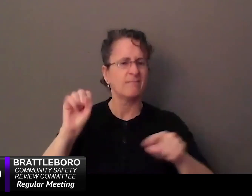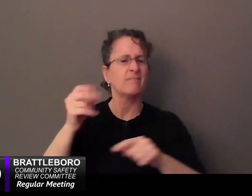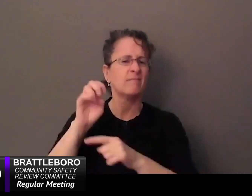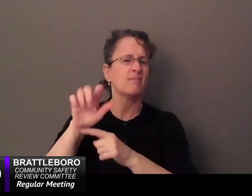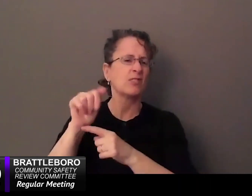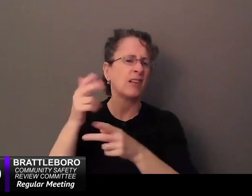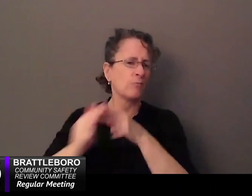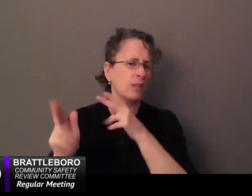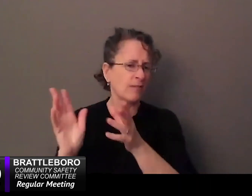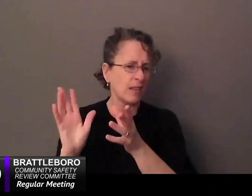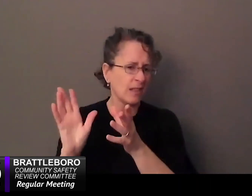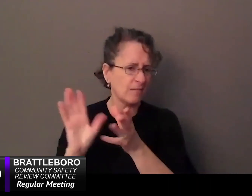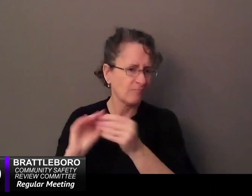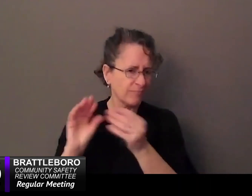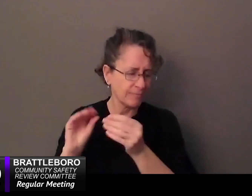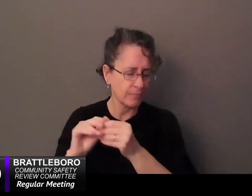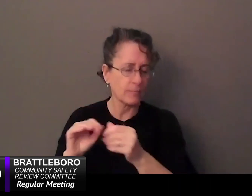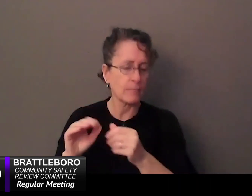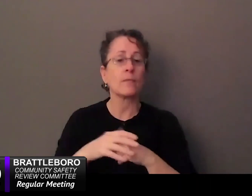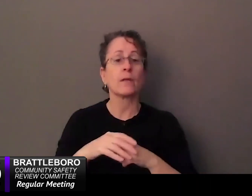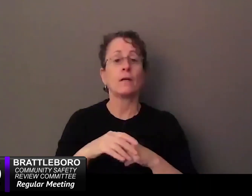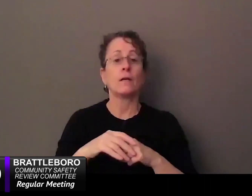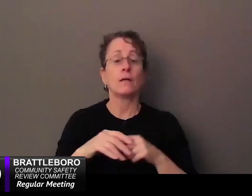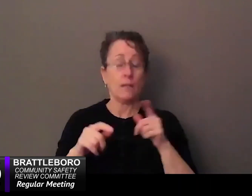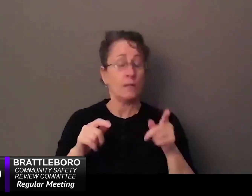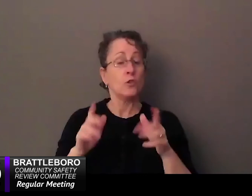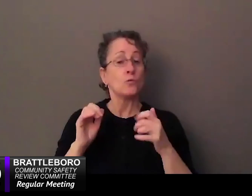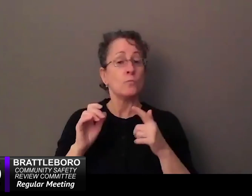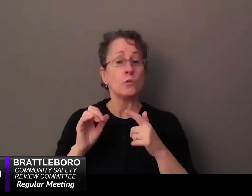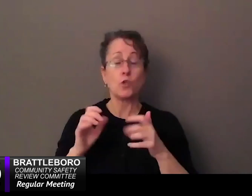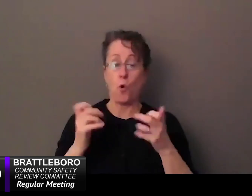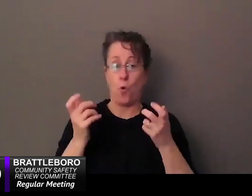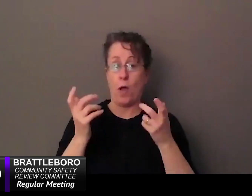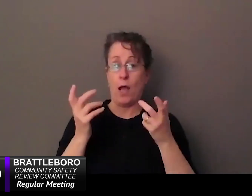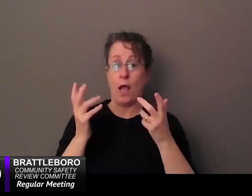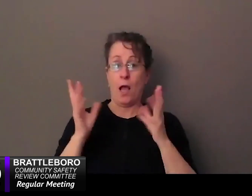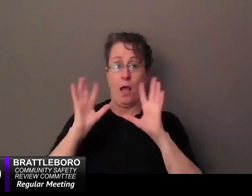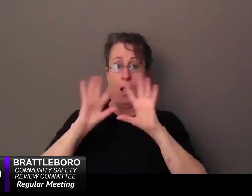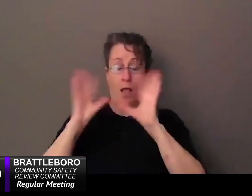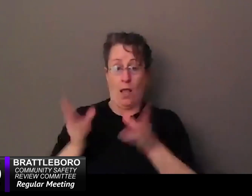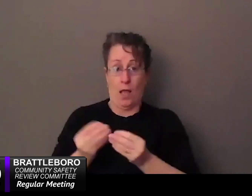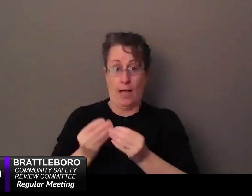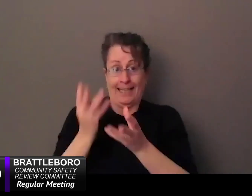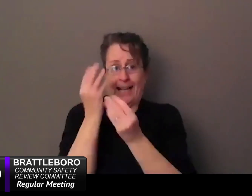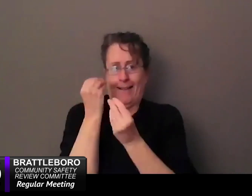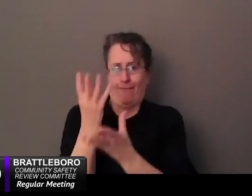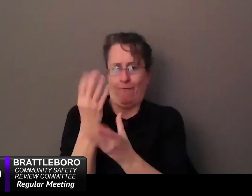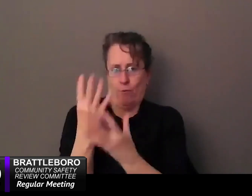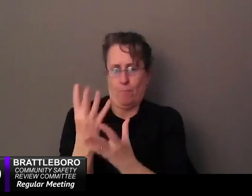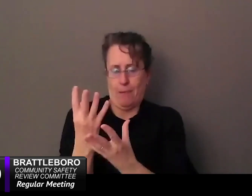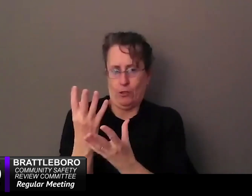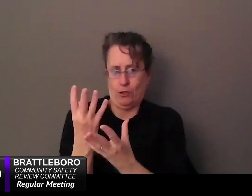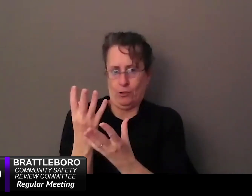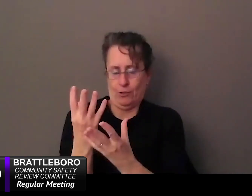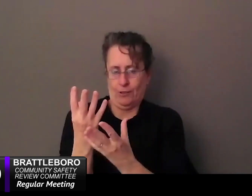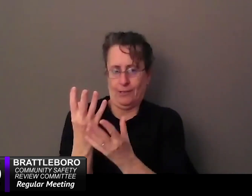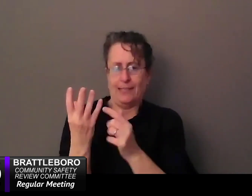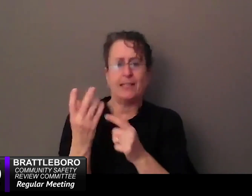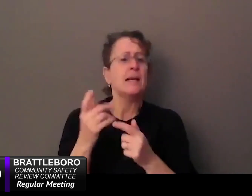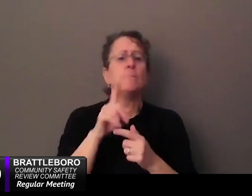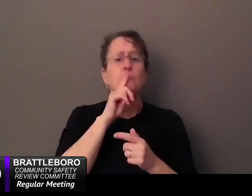the aggregate and reported out data, which essentially this committee will determine the how that